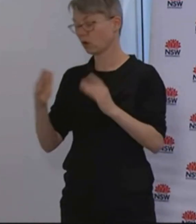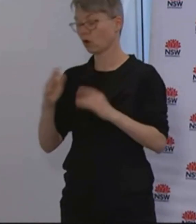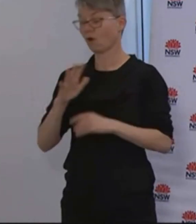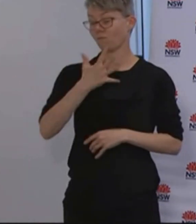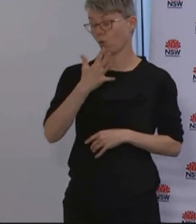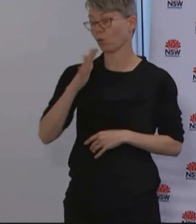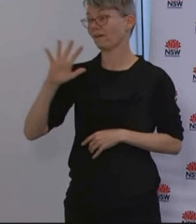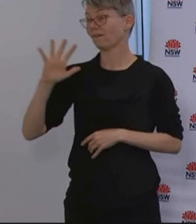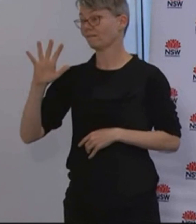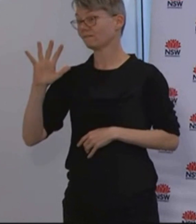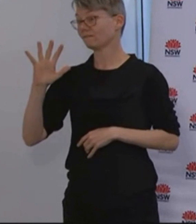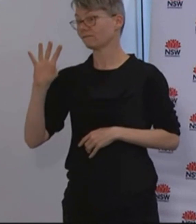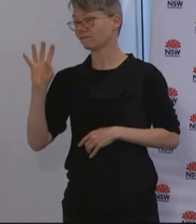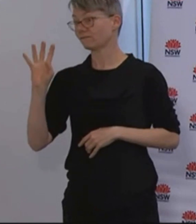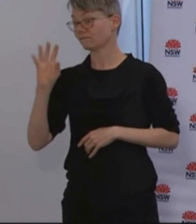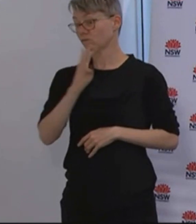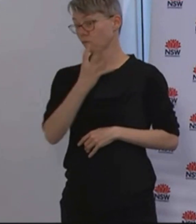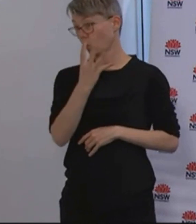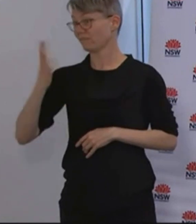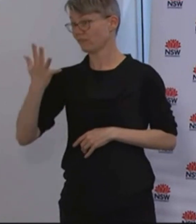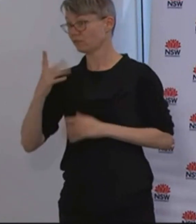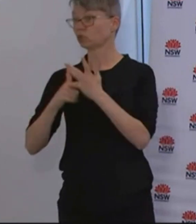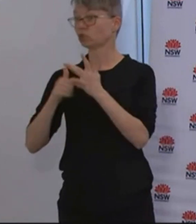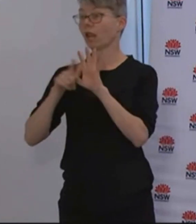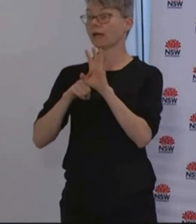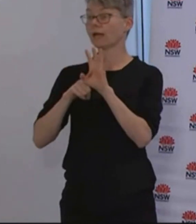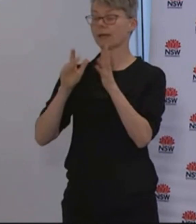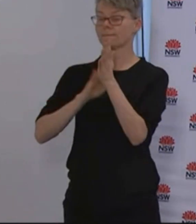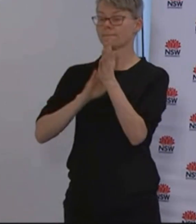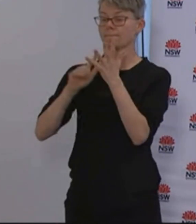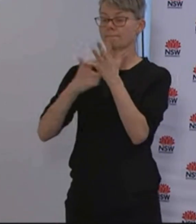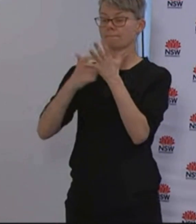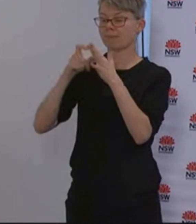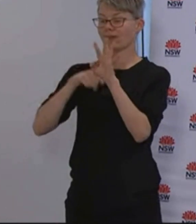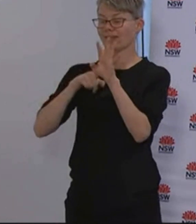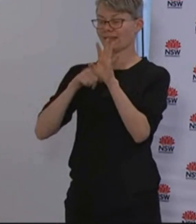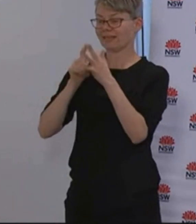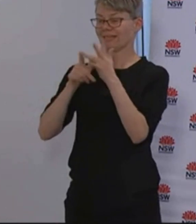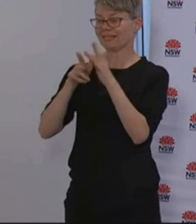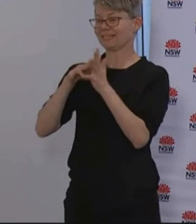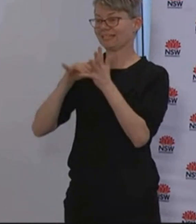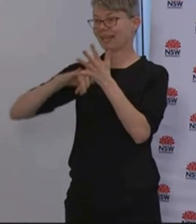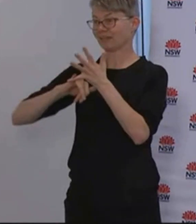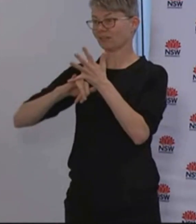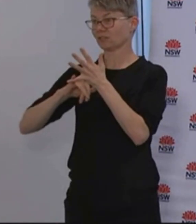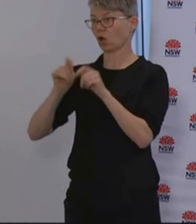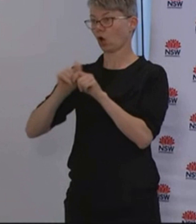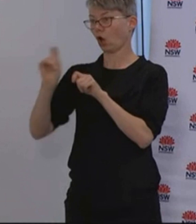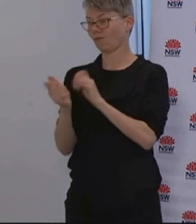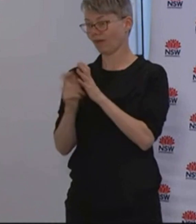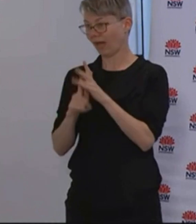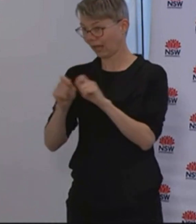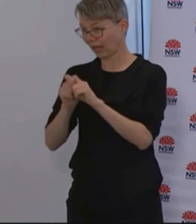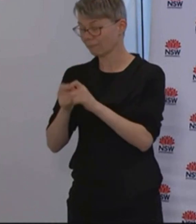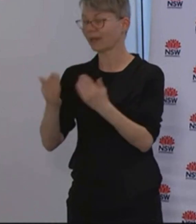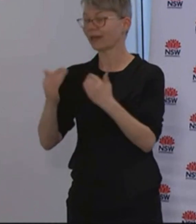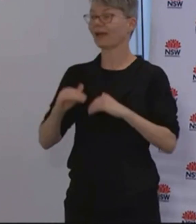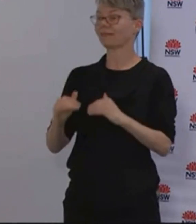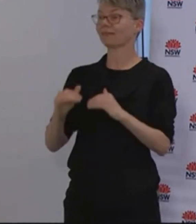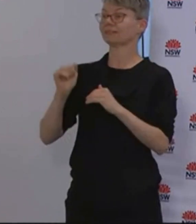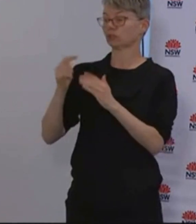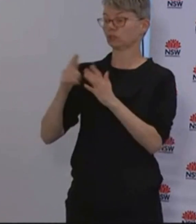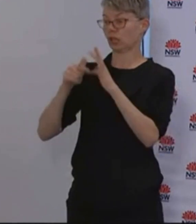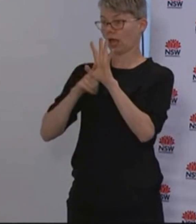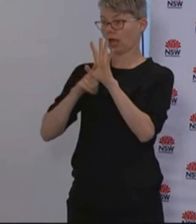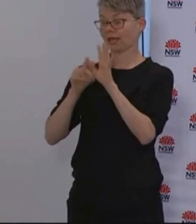5th July, Murray Downs Golf Club. And the 6th of July, the Narellan Town Centre Shopping Town at